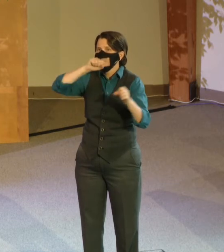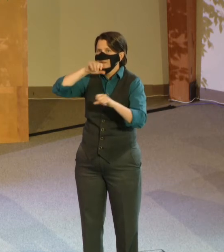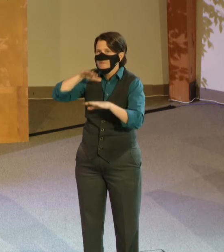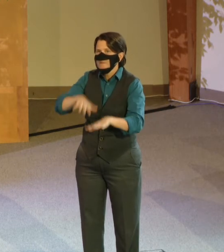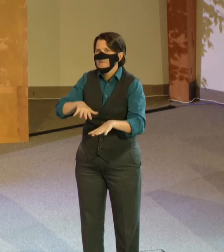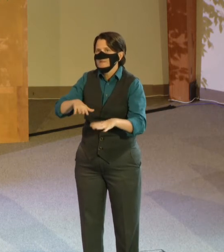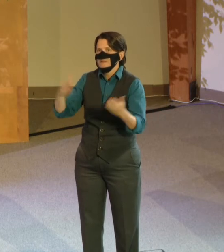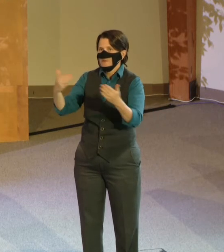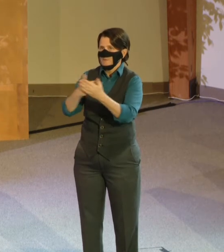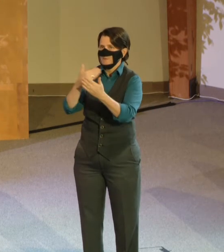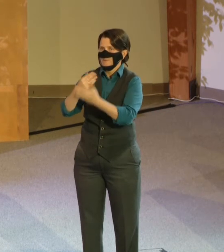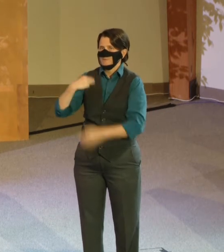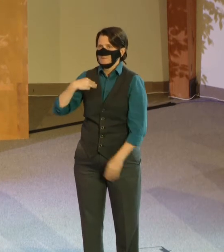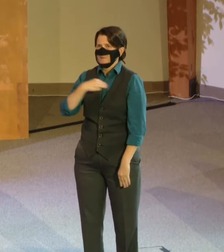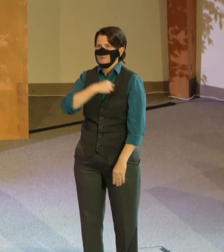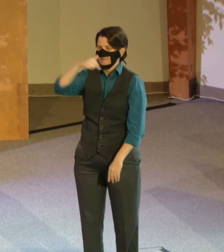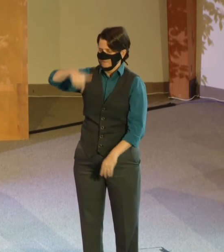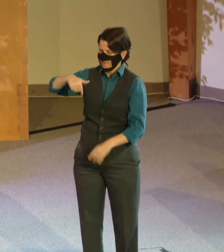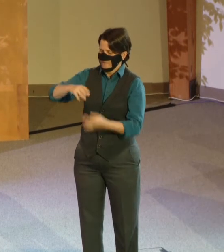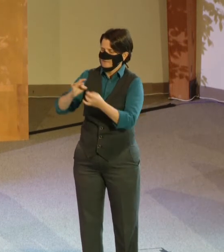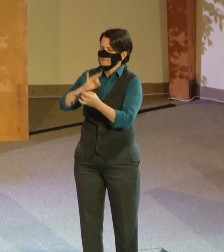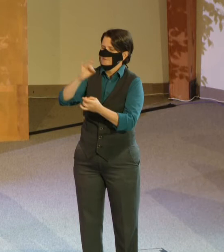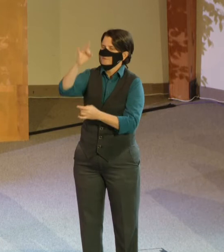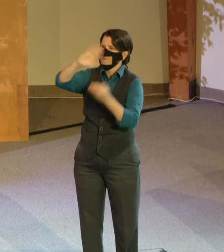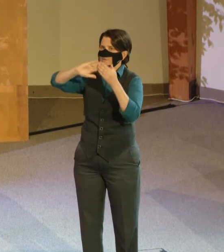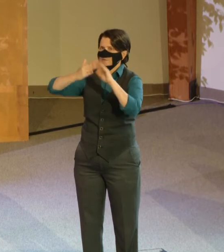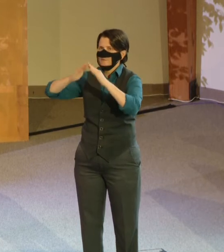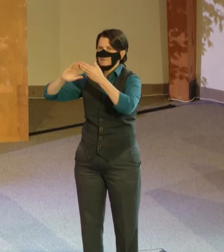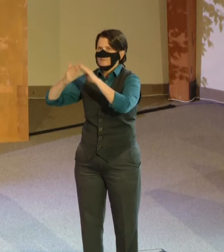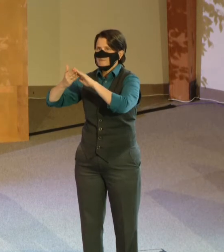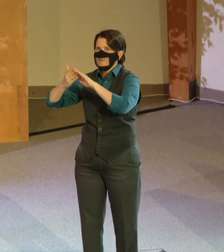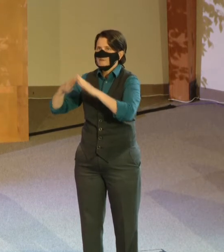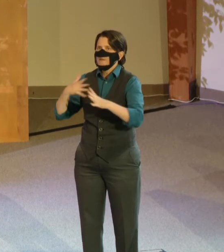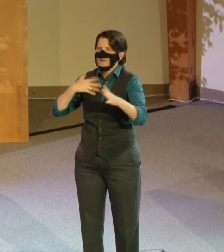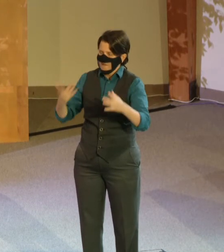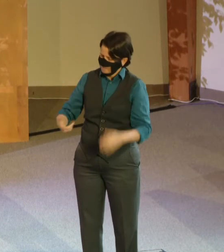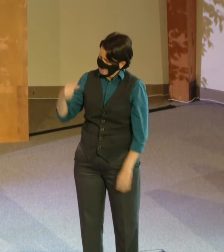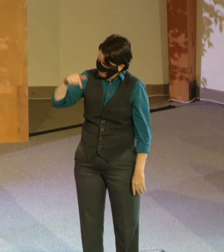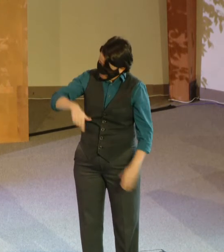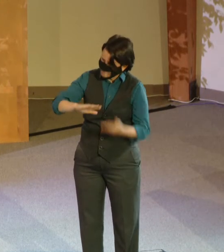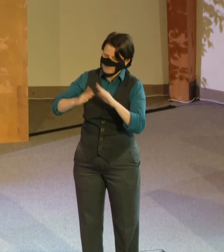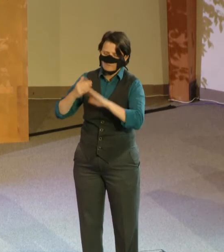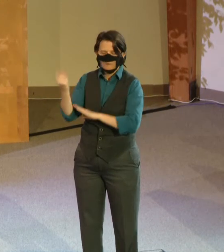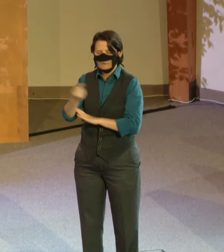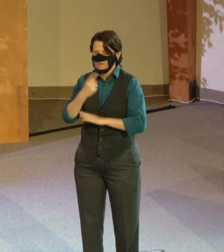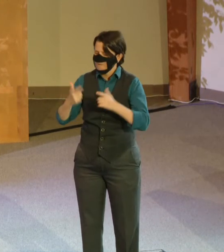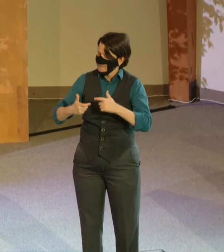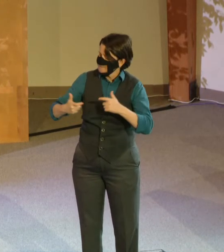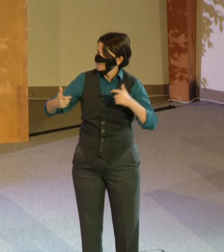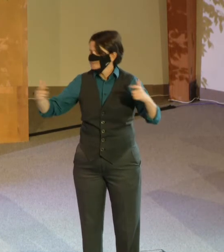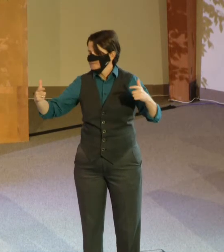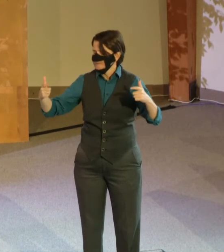and bless you as new members into this spiritual community, an ever-expanding